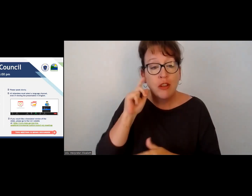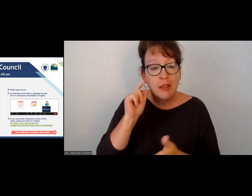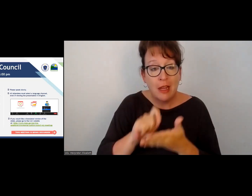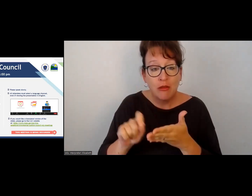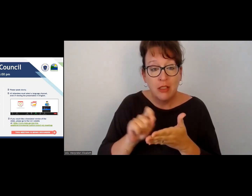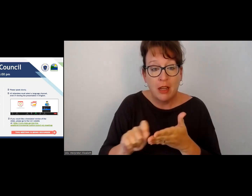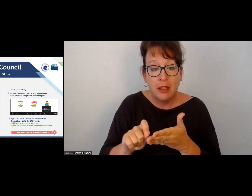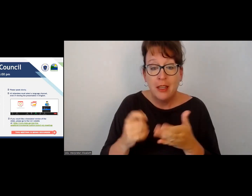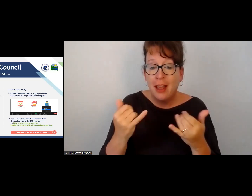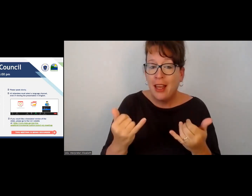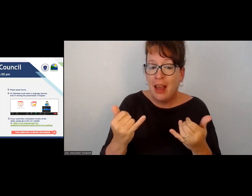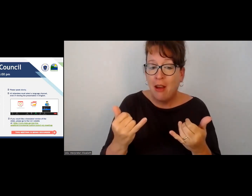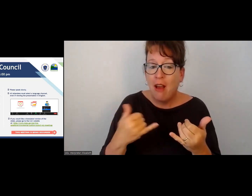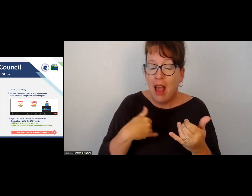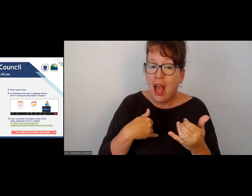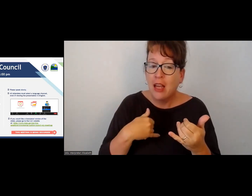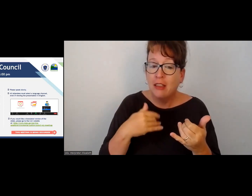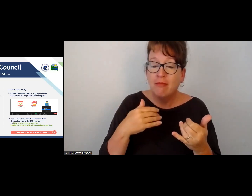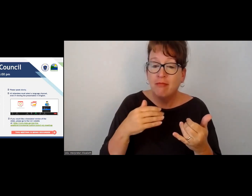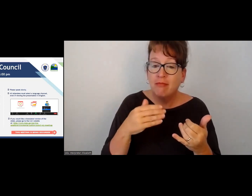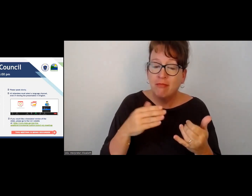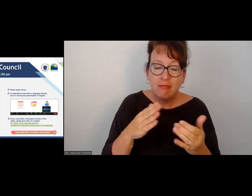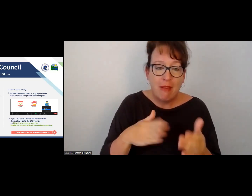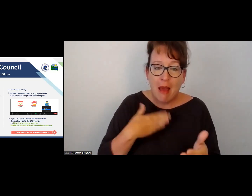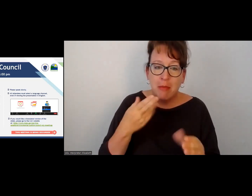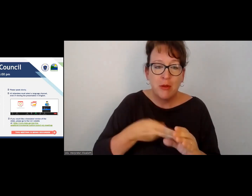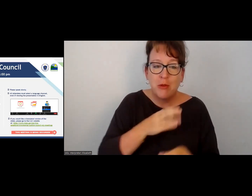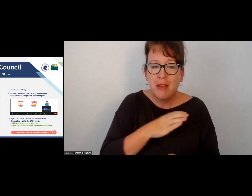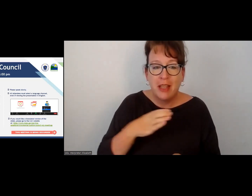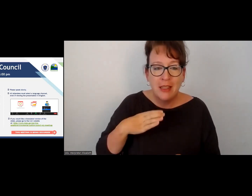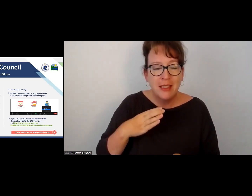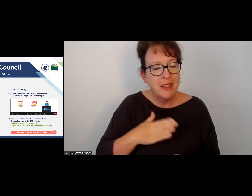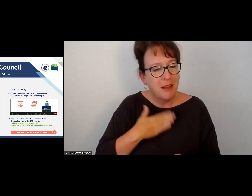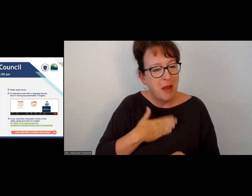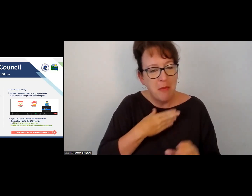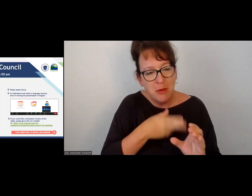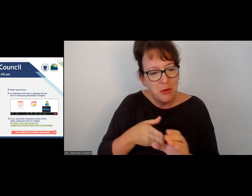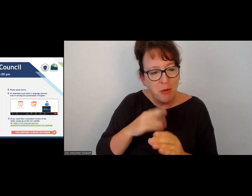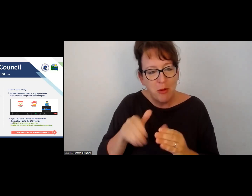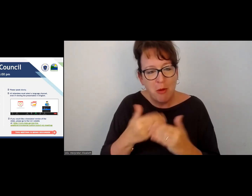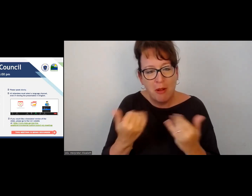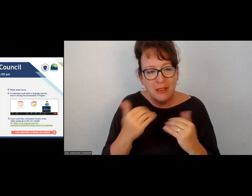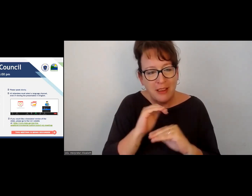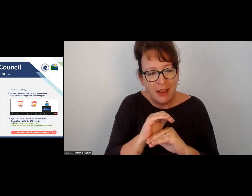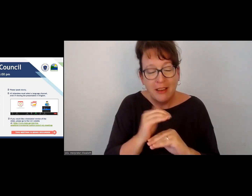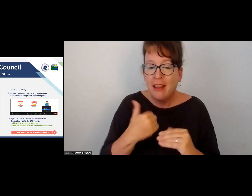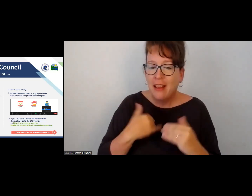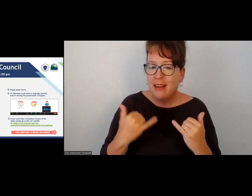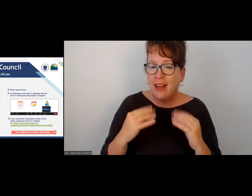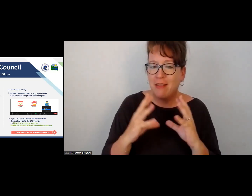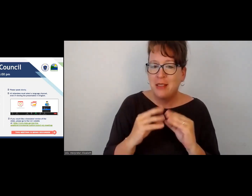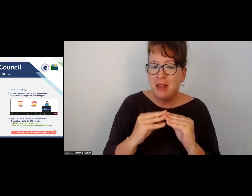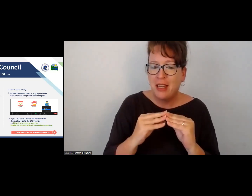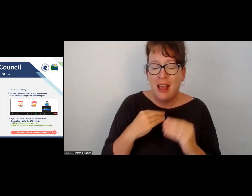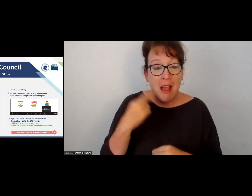I am now the chair of the EJ Council, and so I'm really happy and grateful to join all of you and to have this meeting. I realized that we were